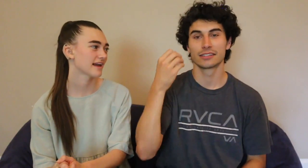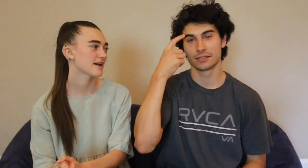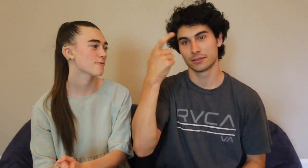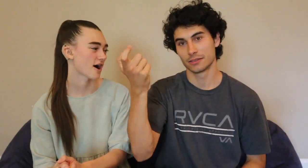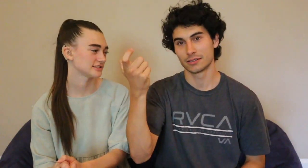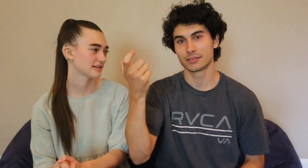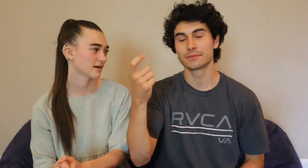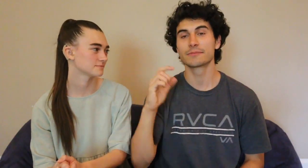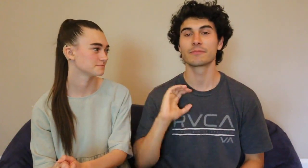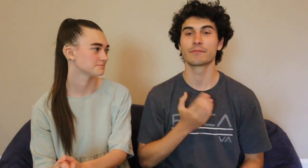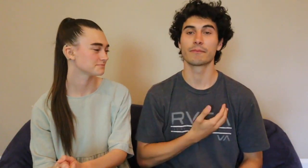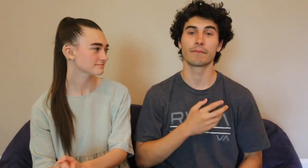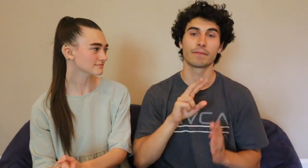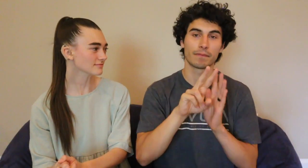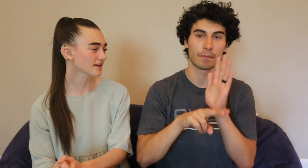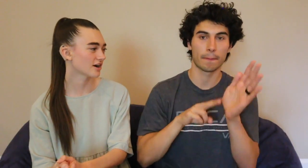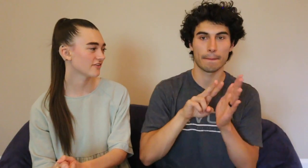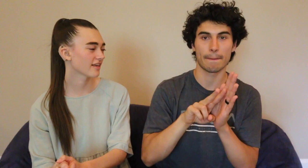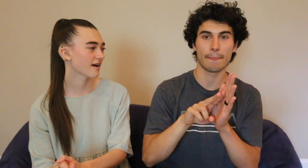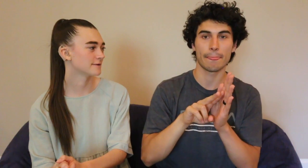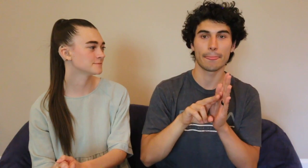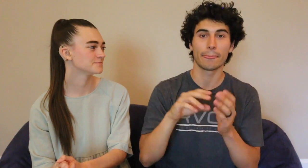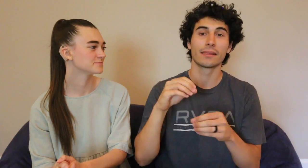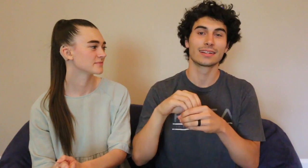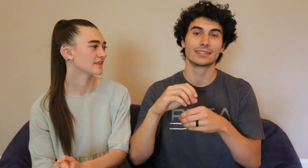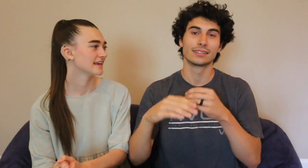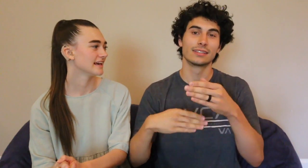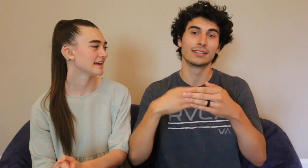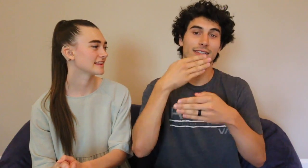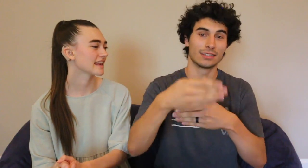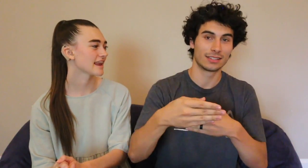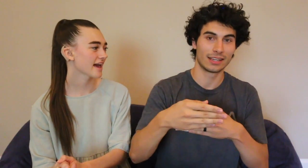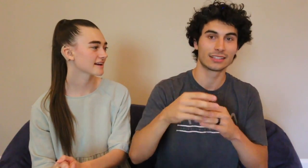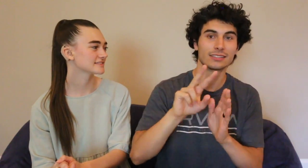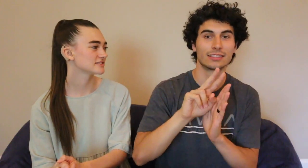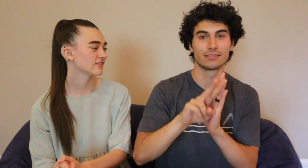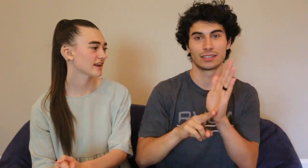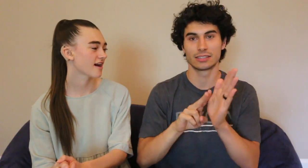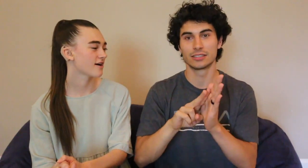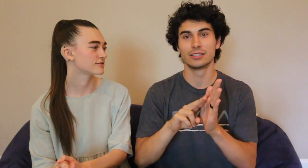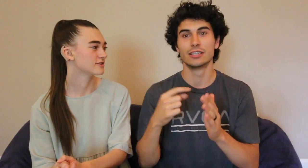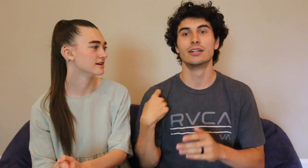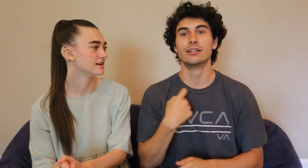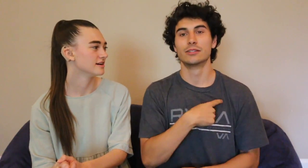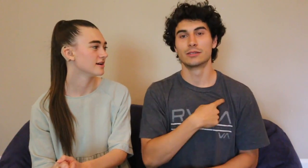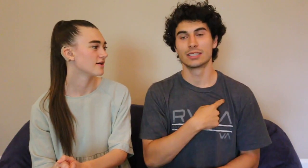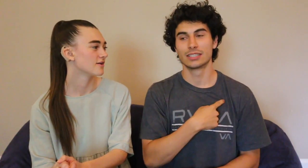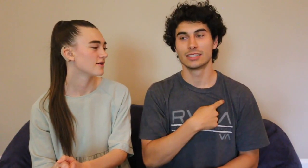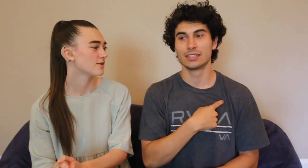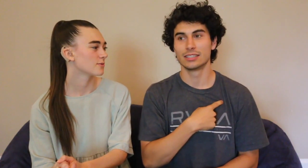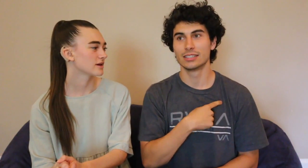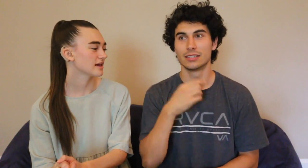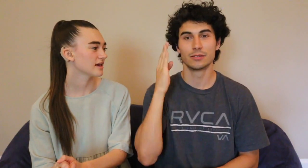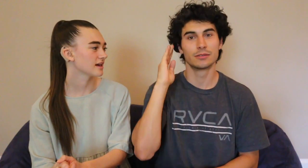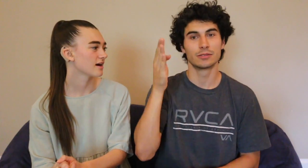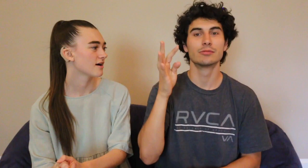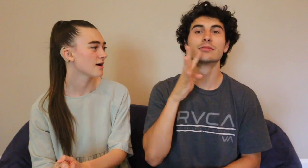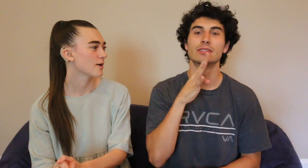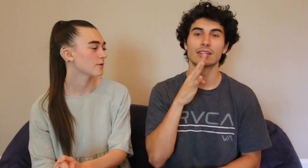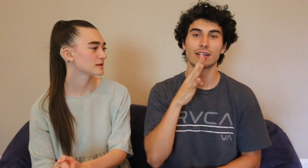and watching our video. In the next video, we will